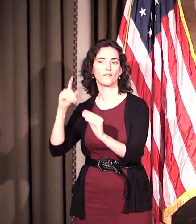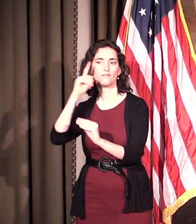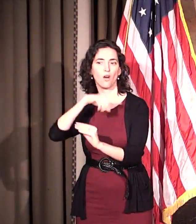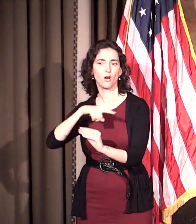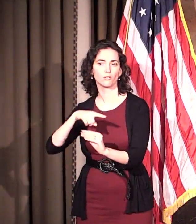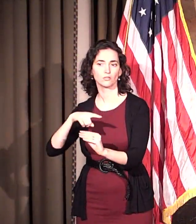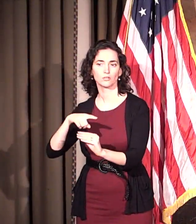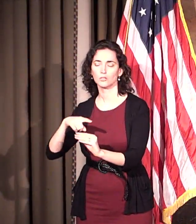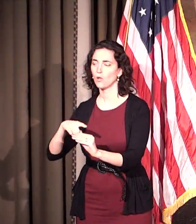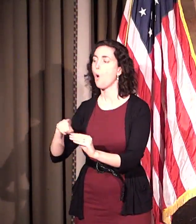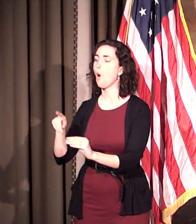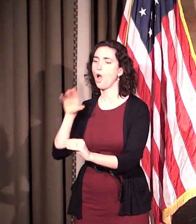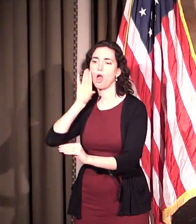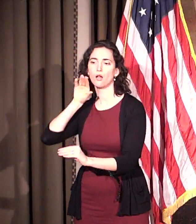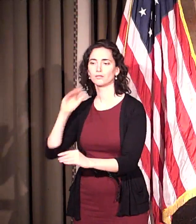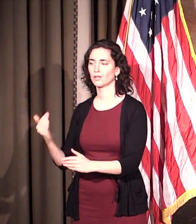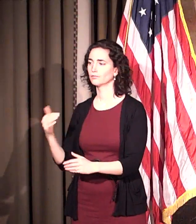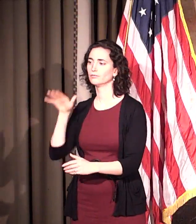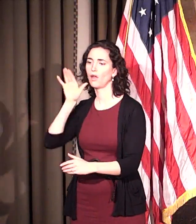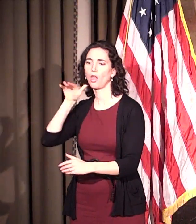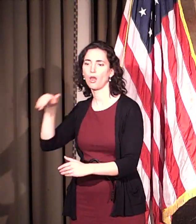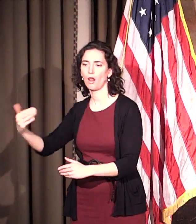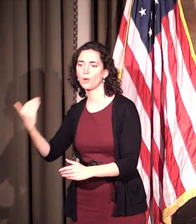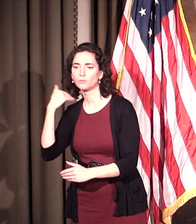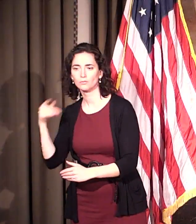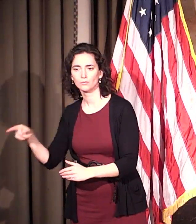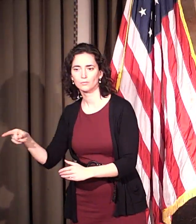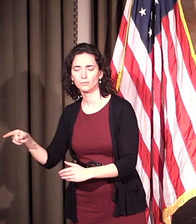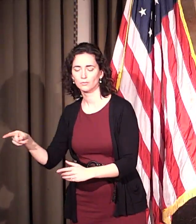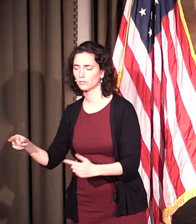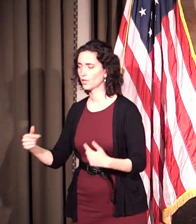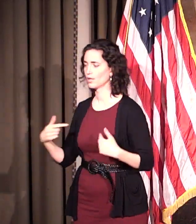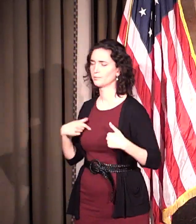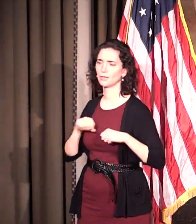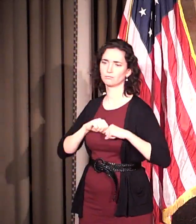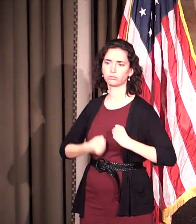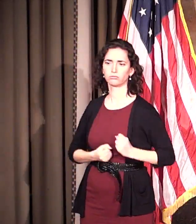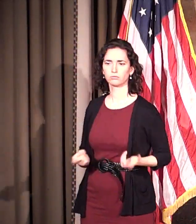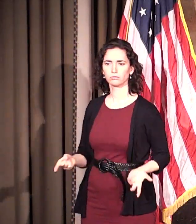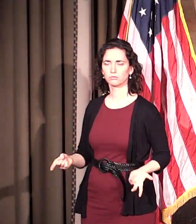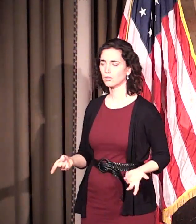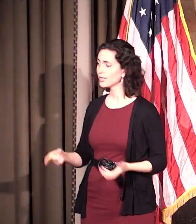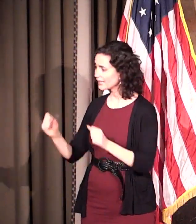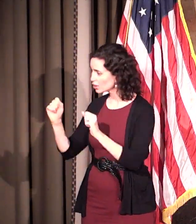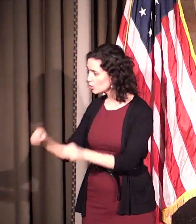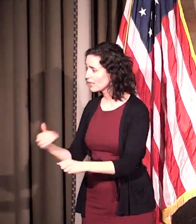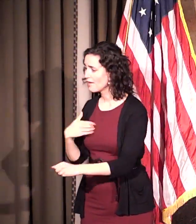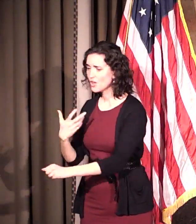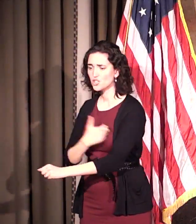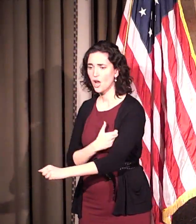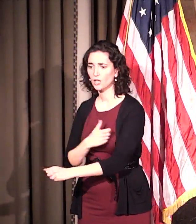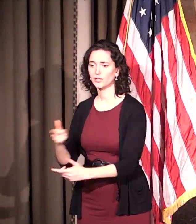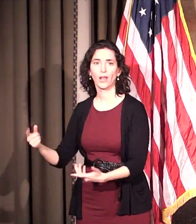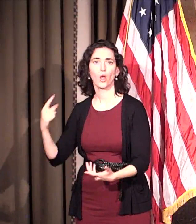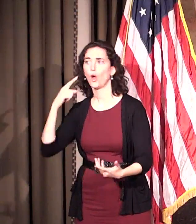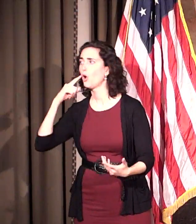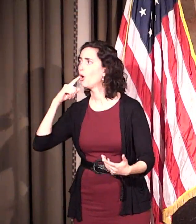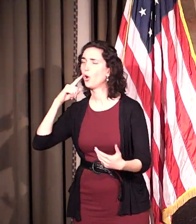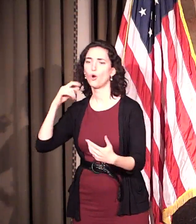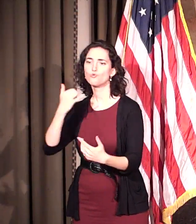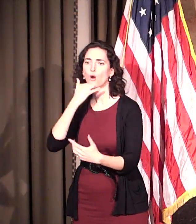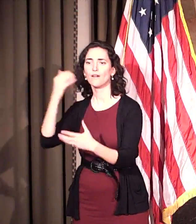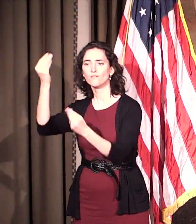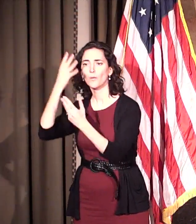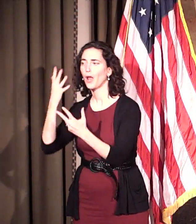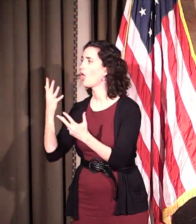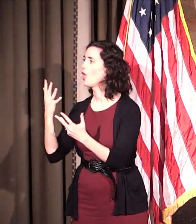heart. It really makes me sad when someone has the opportunity to get vaccinated and they don't because they don't have the right